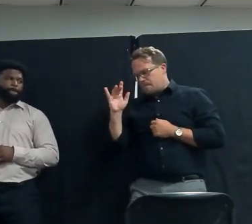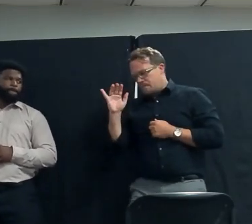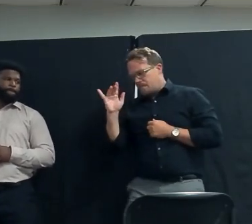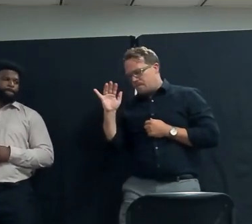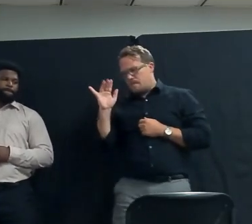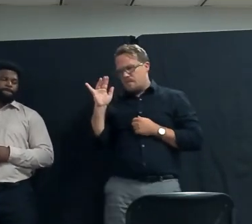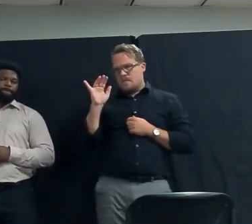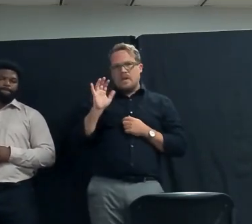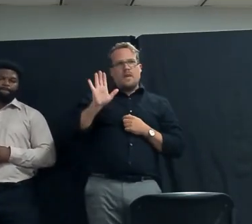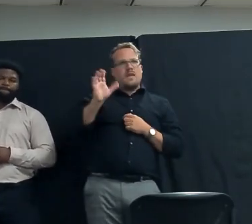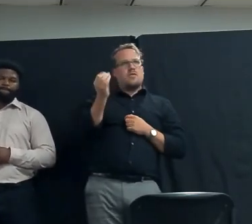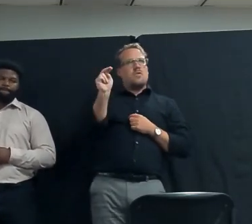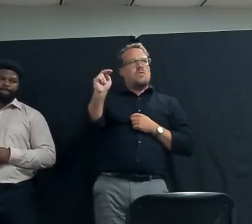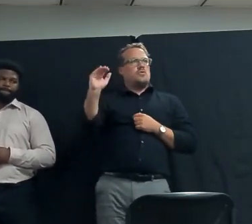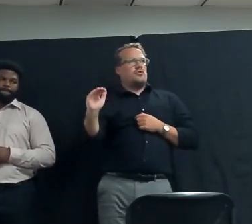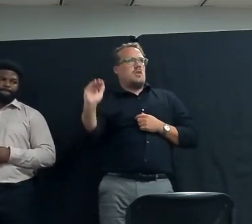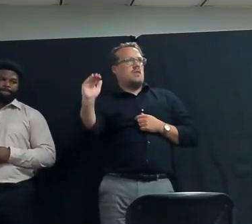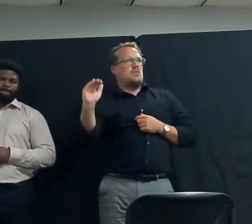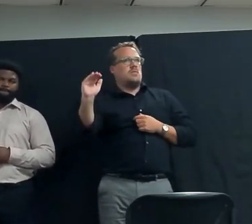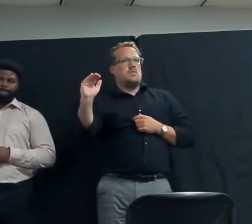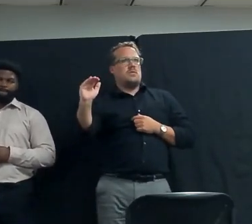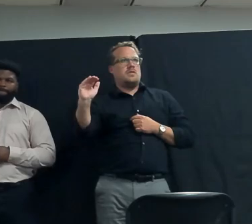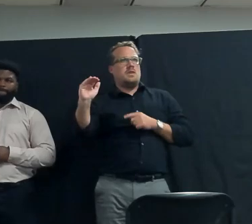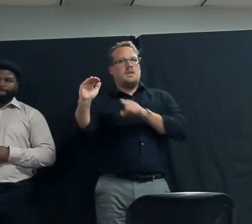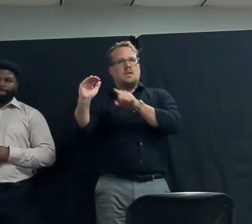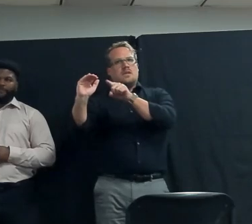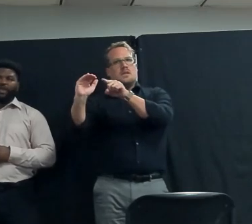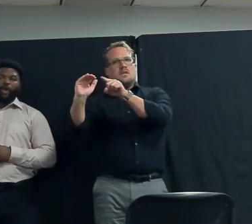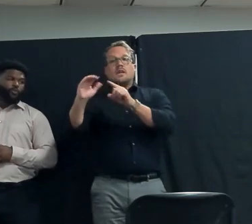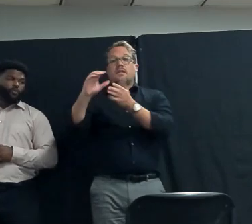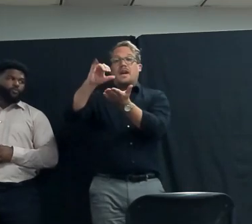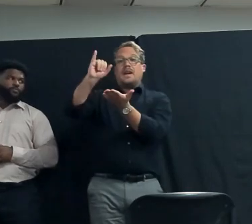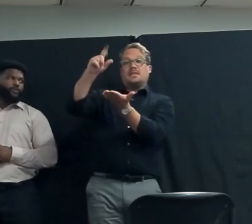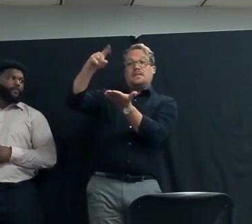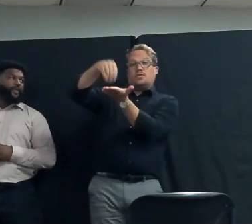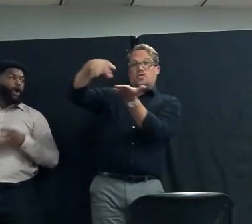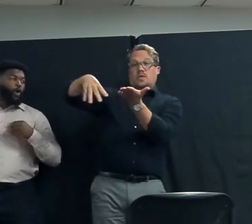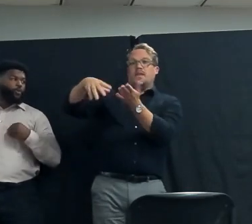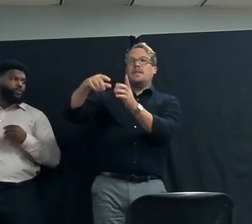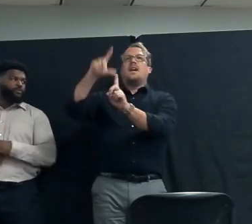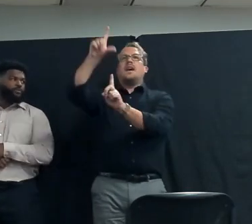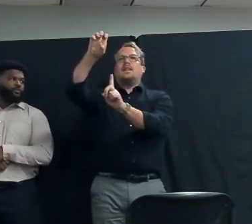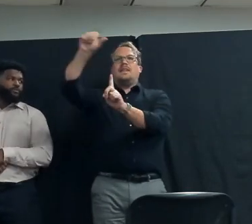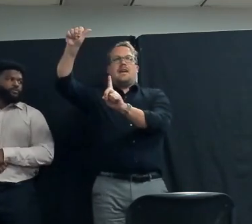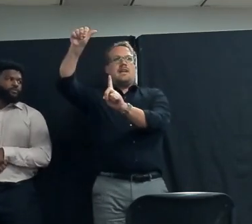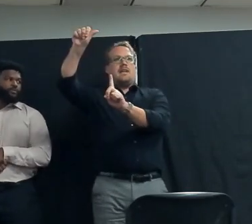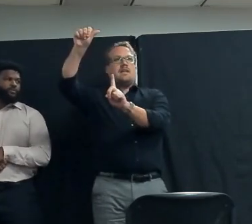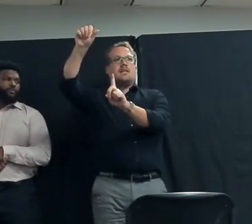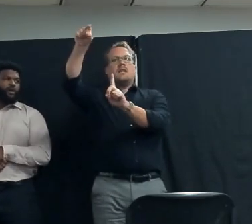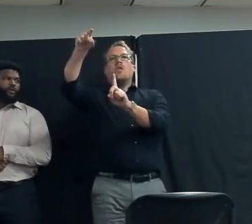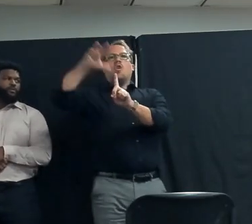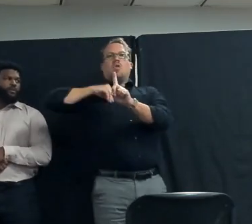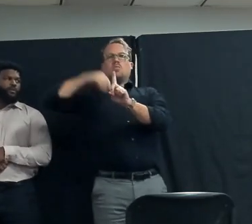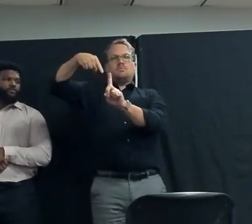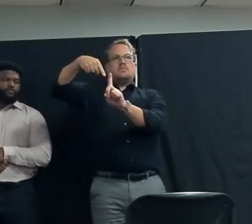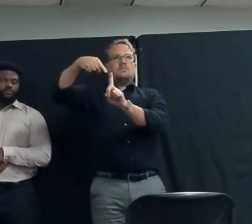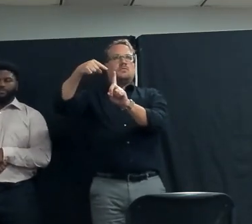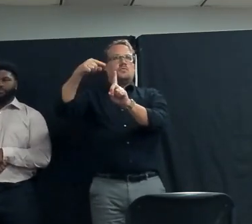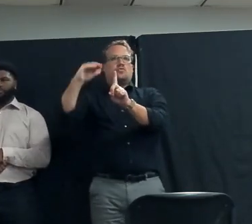the child and they own the IEP. And so those